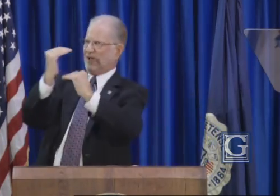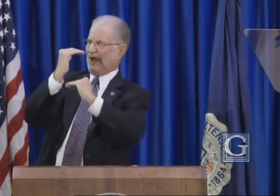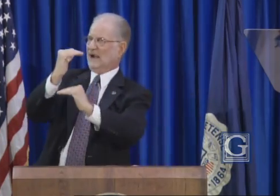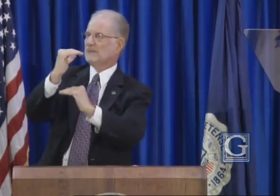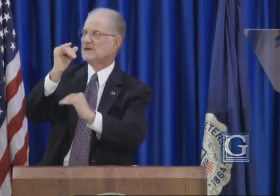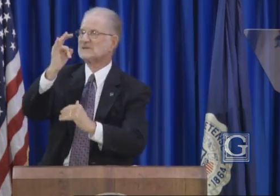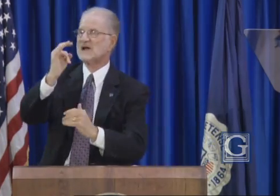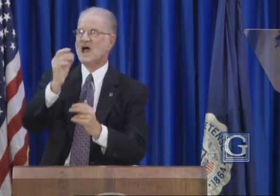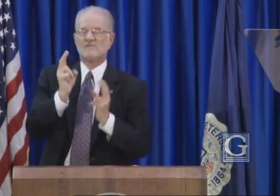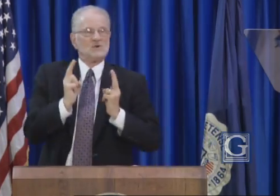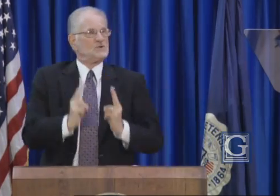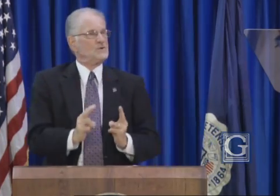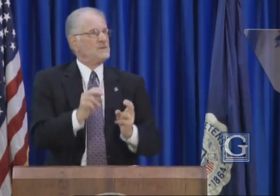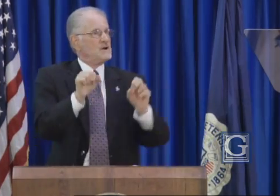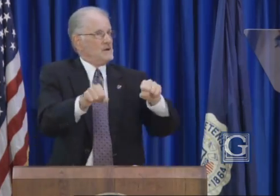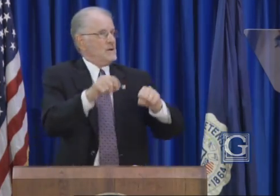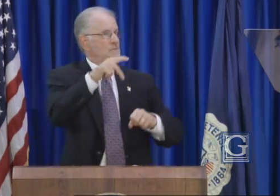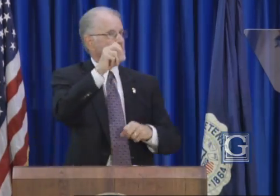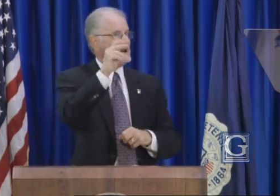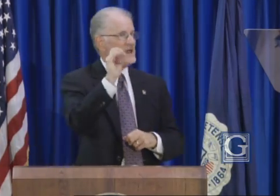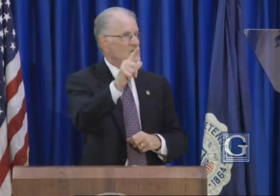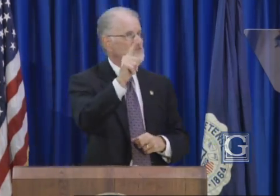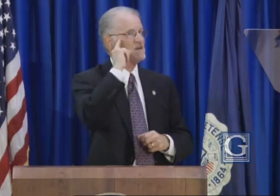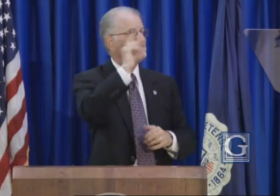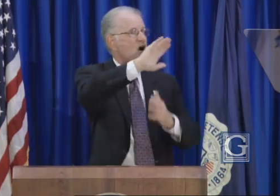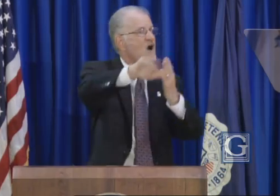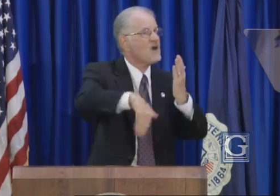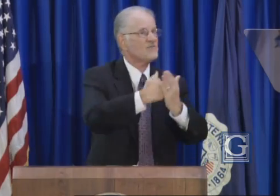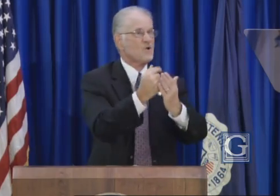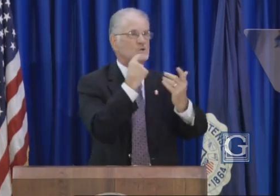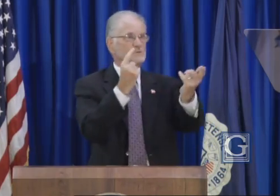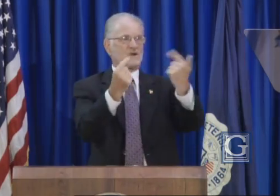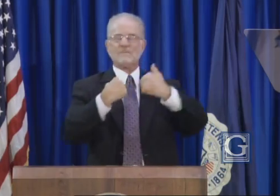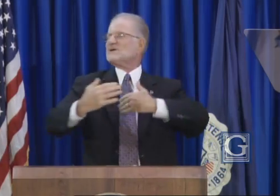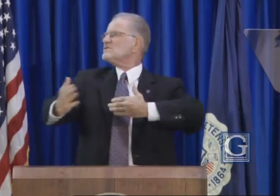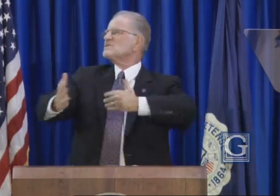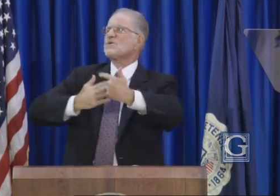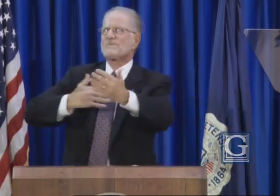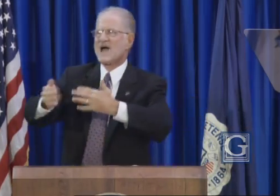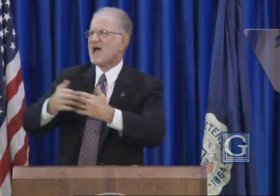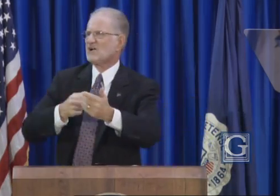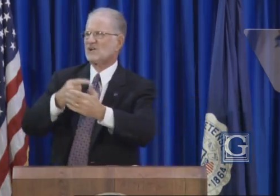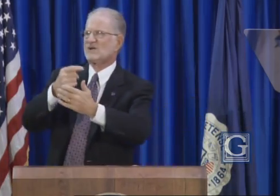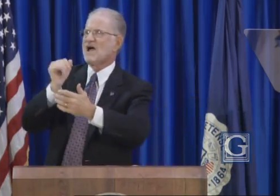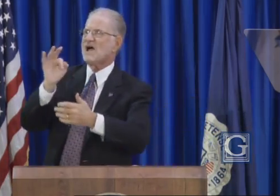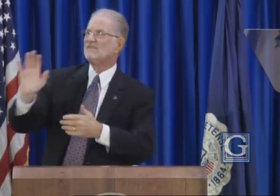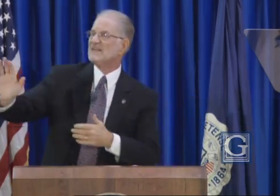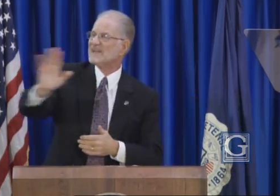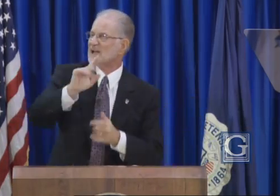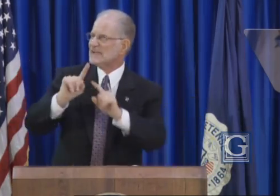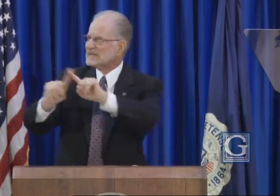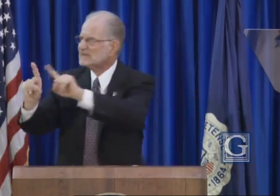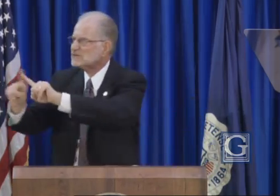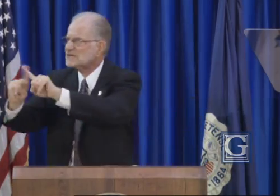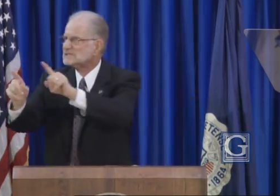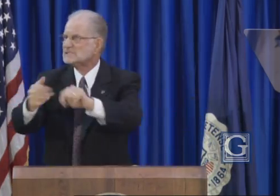Let us continue to expand on the limits of human potential for all those who come here, no matter of